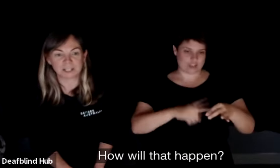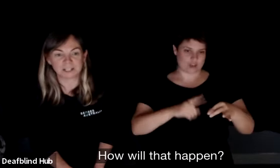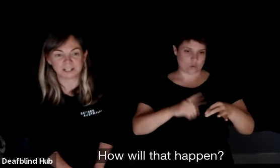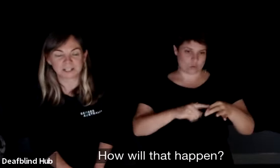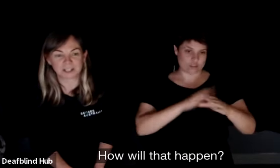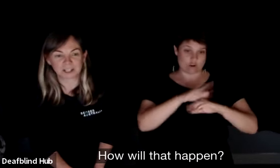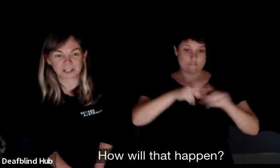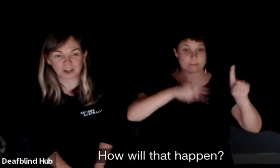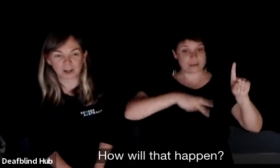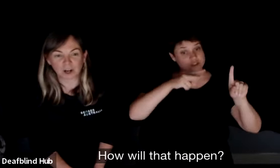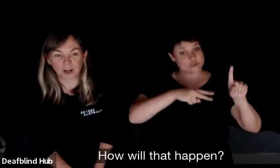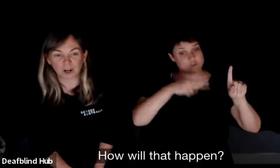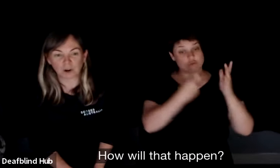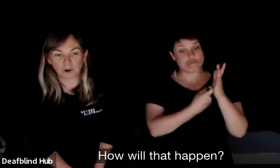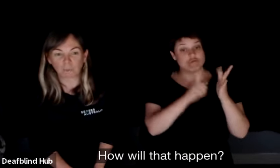mentors, Ricky.